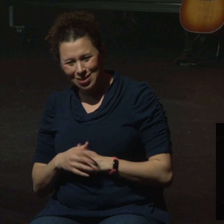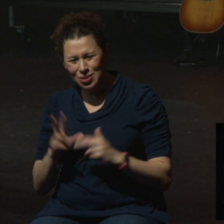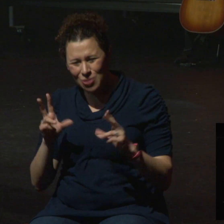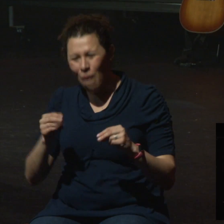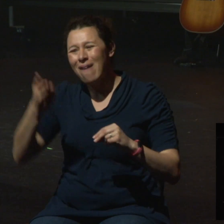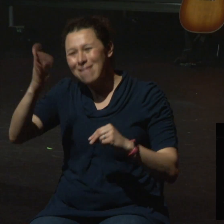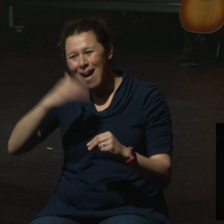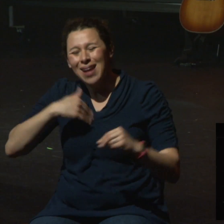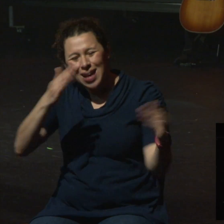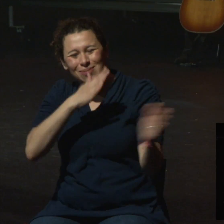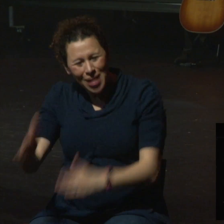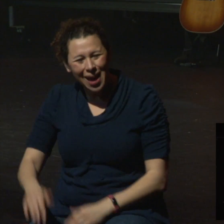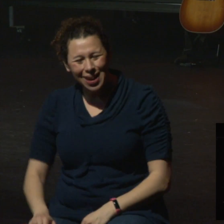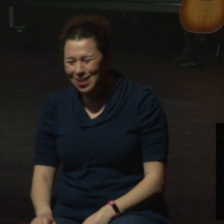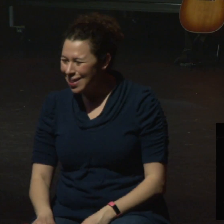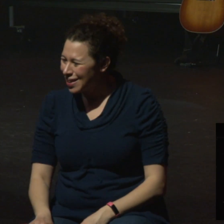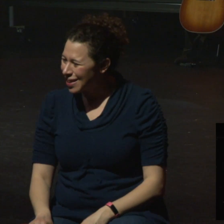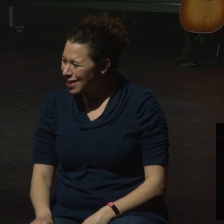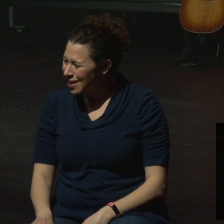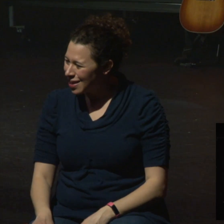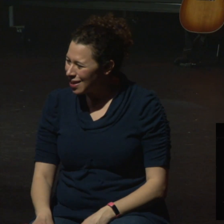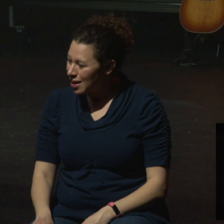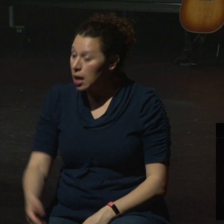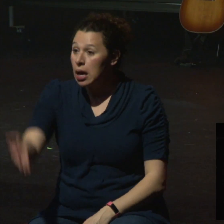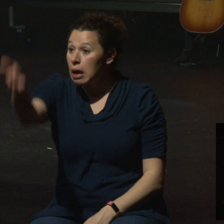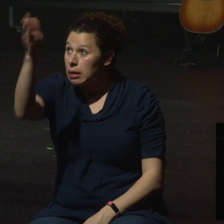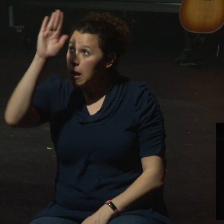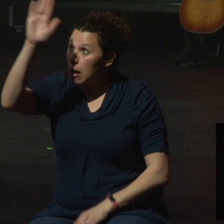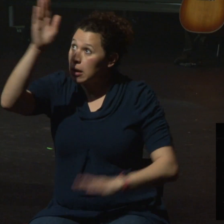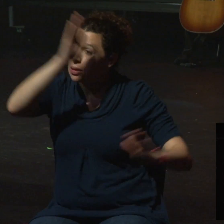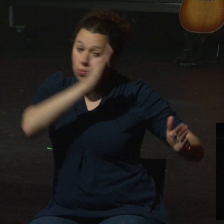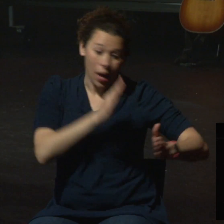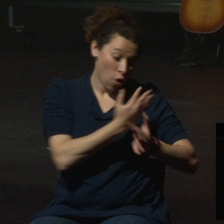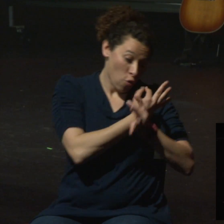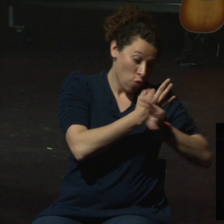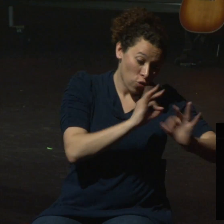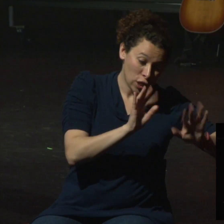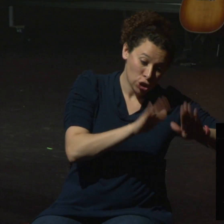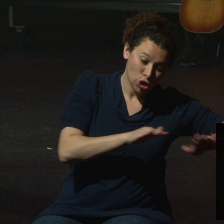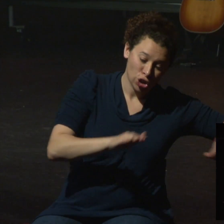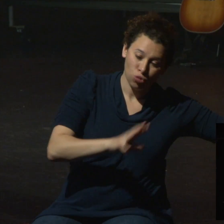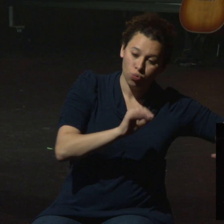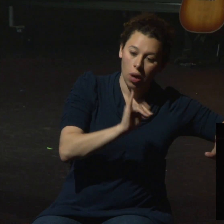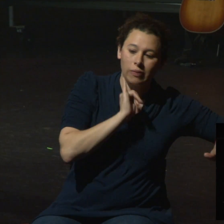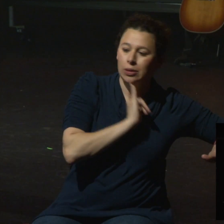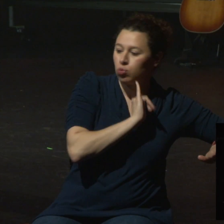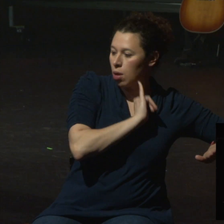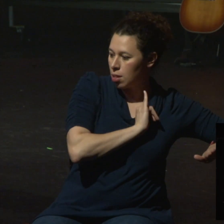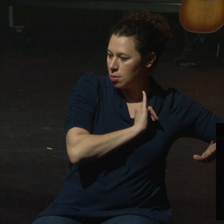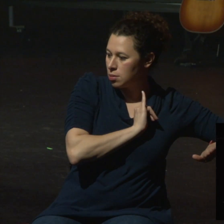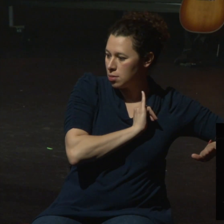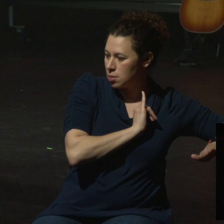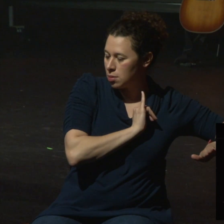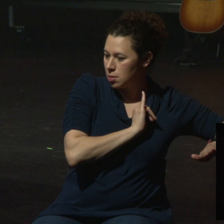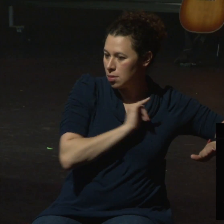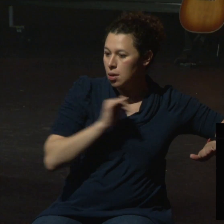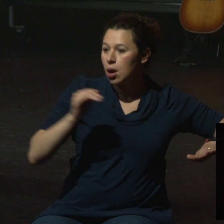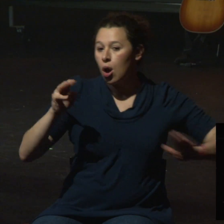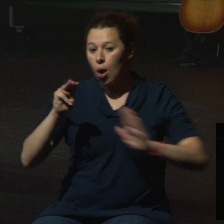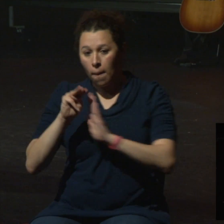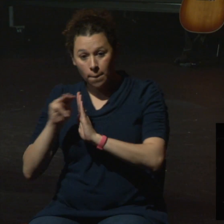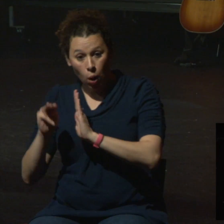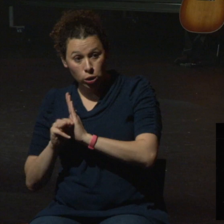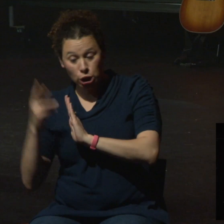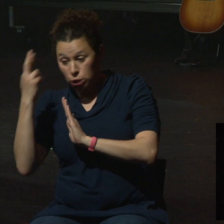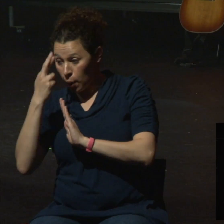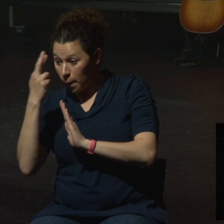to free the children of Israel, and Moses' purpose fit into that plan. So if an architect has a desire